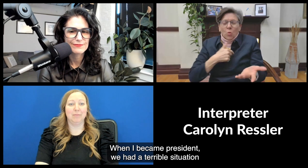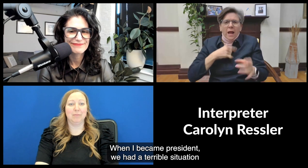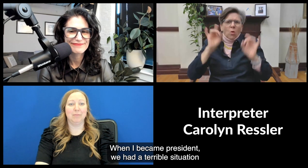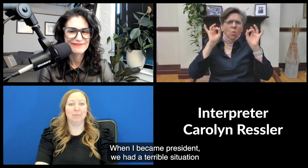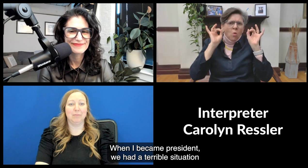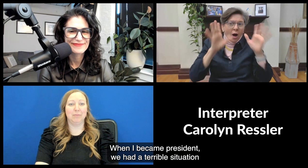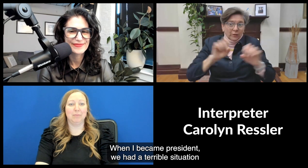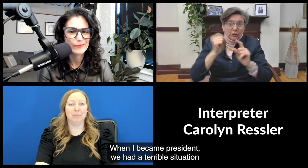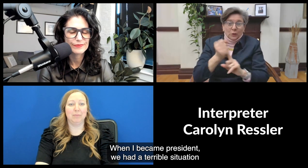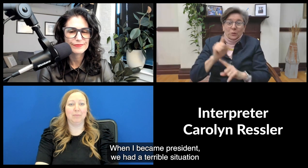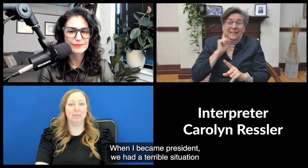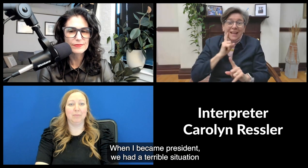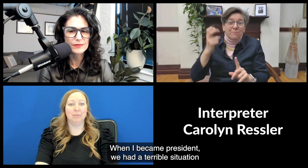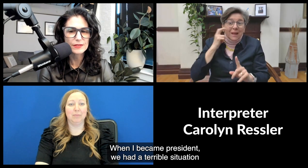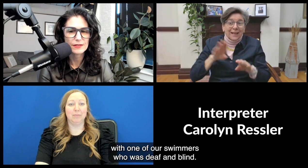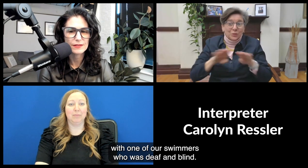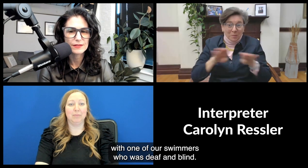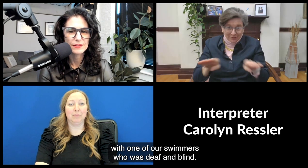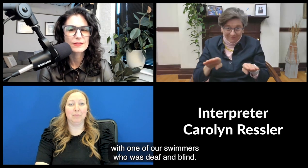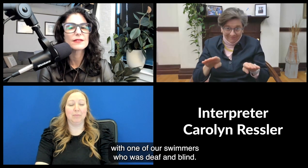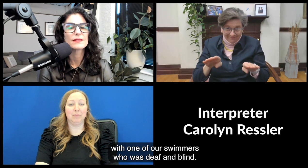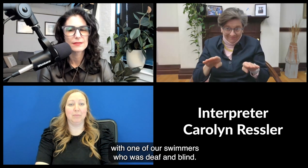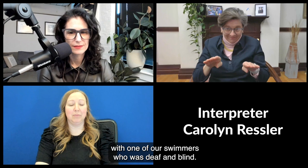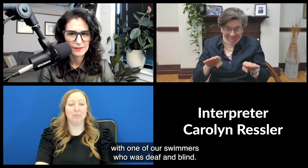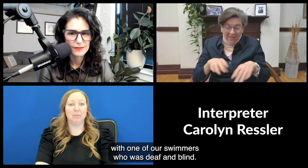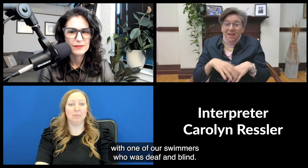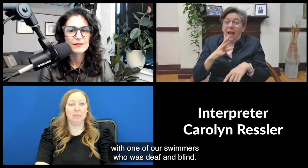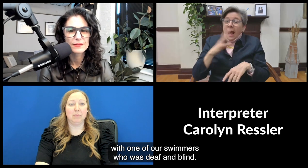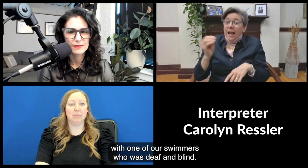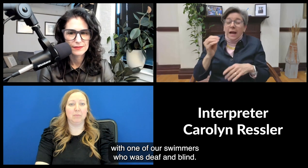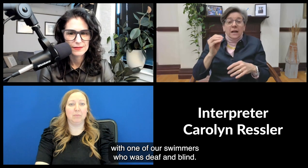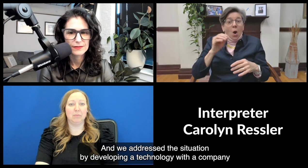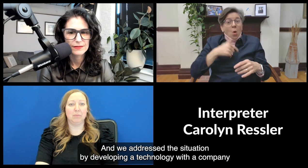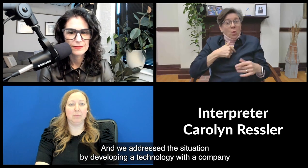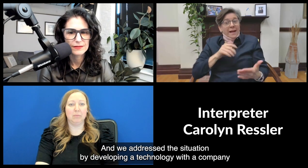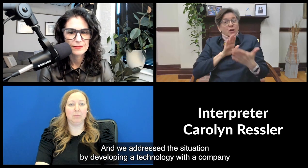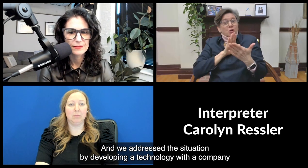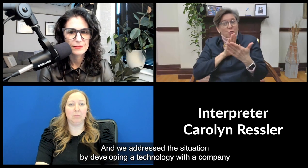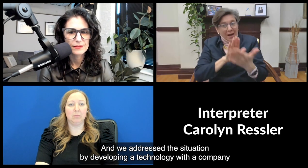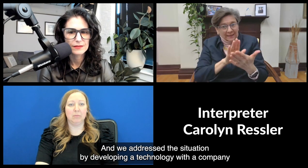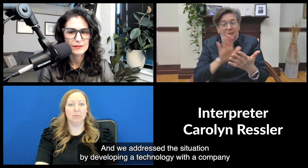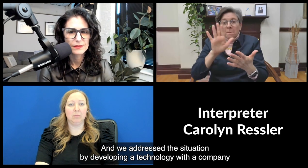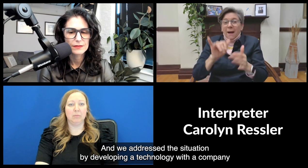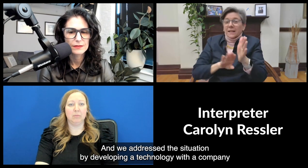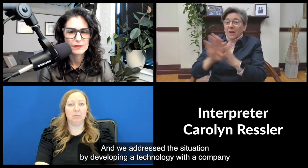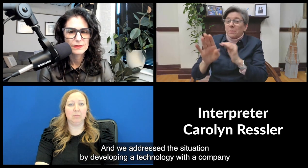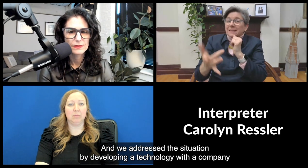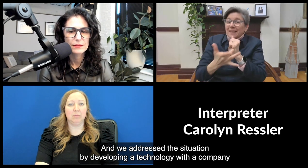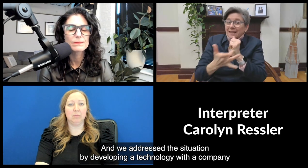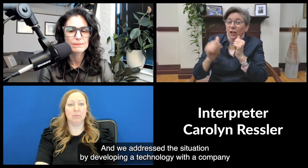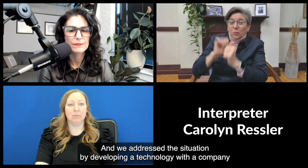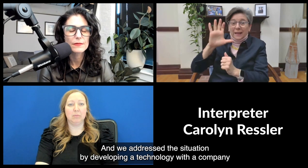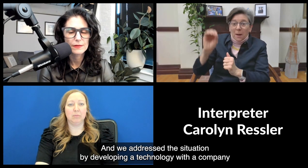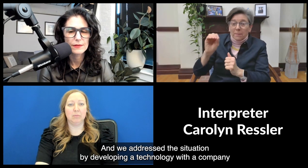another sport, which is swimming. When I became president, we had a terrible situation with one of our swimmers who was deaf and blind. And we